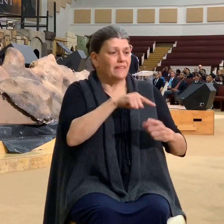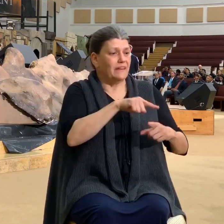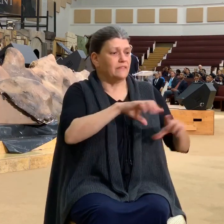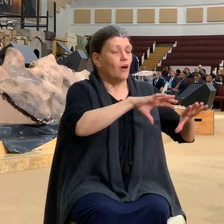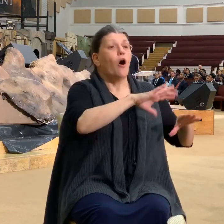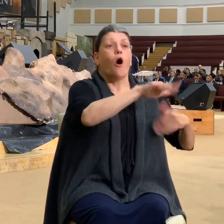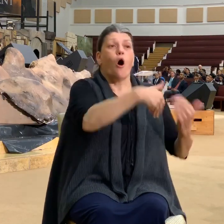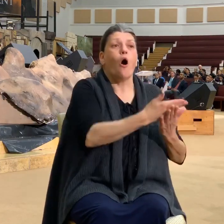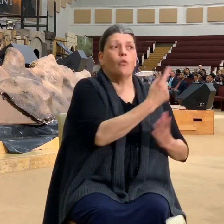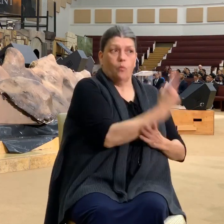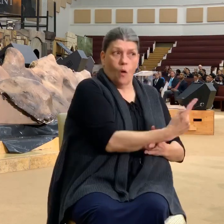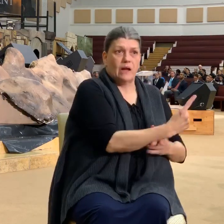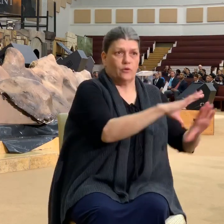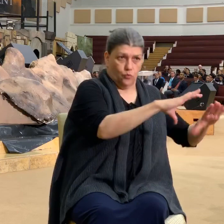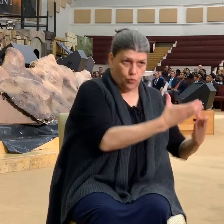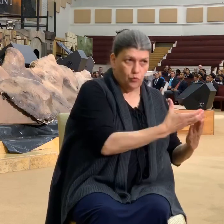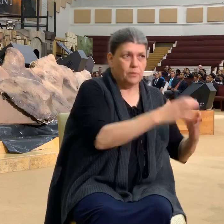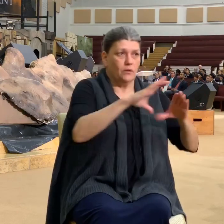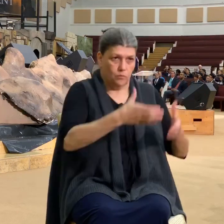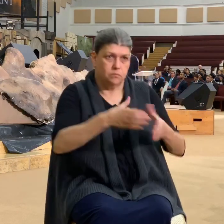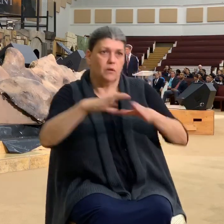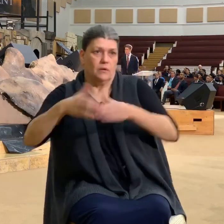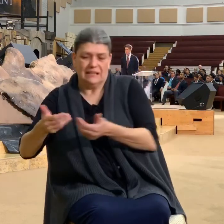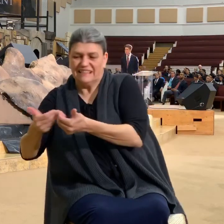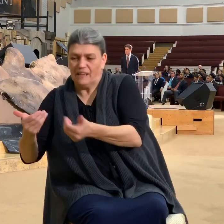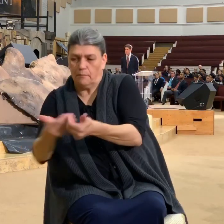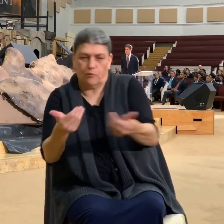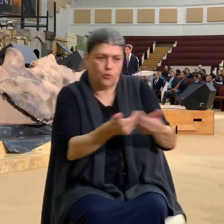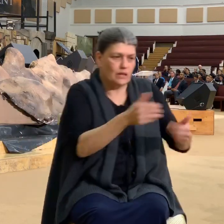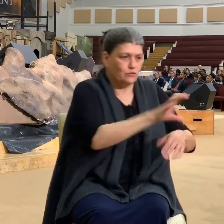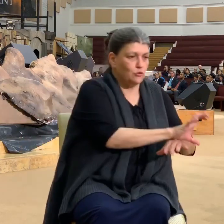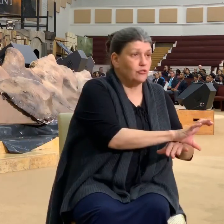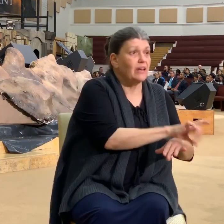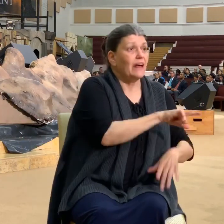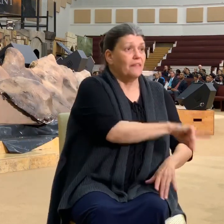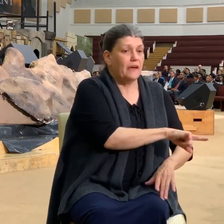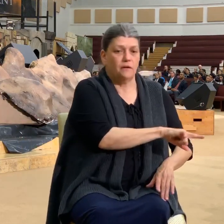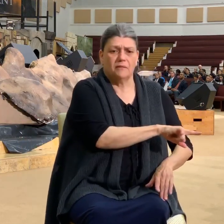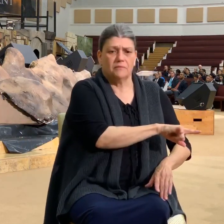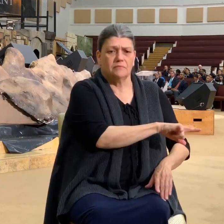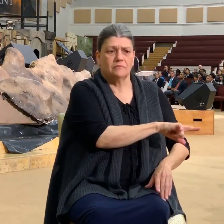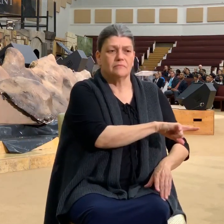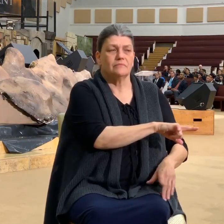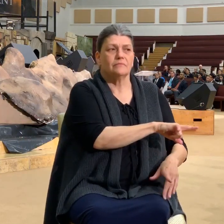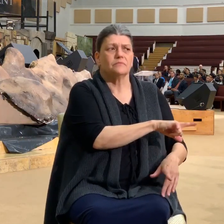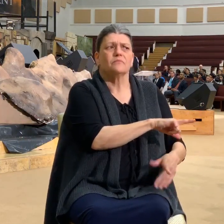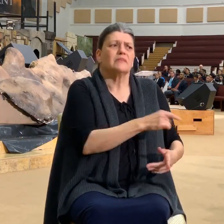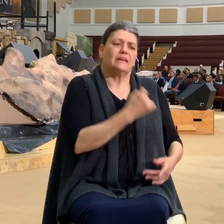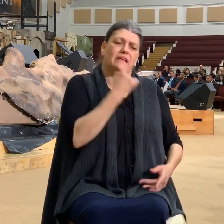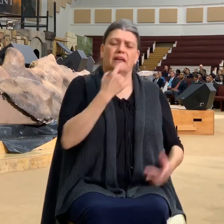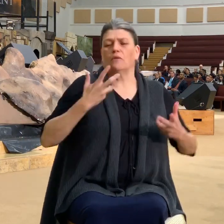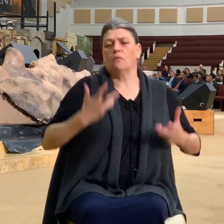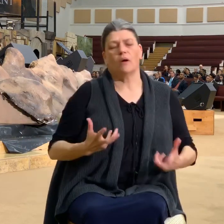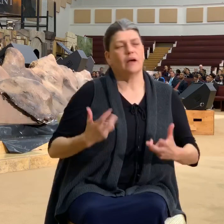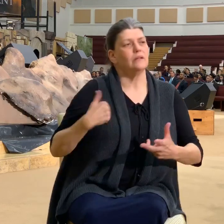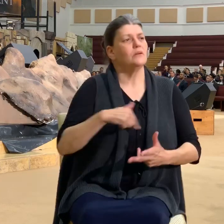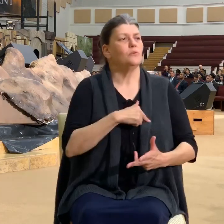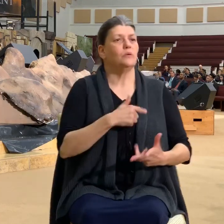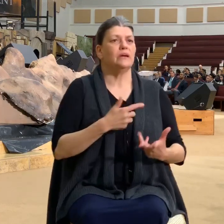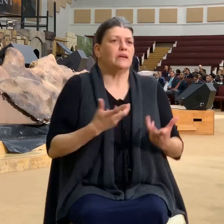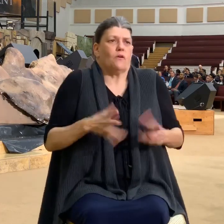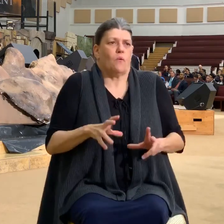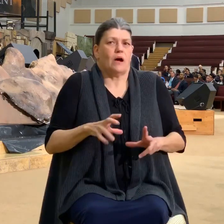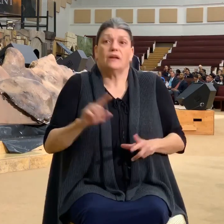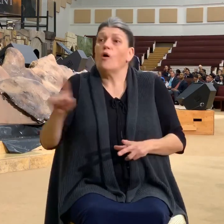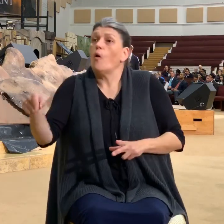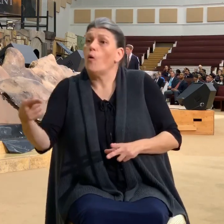churches, what happened is they would switch and say, well, we don't want to just now have a, we'll pick one, a